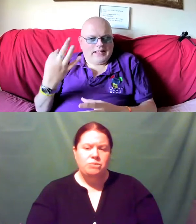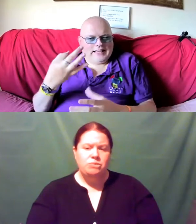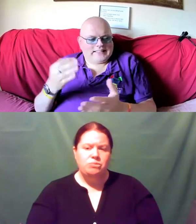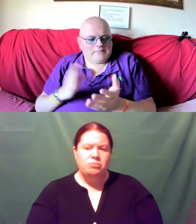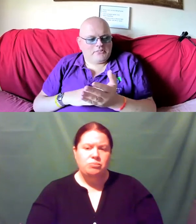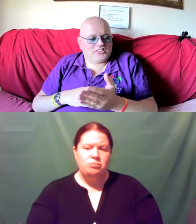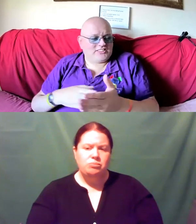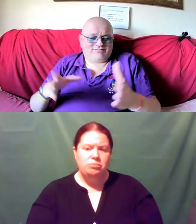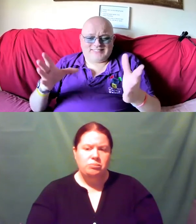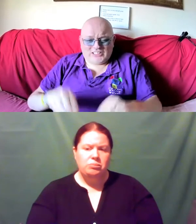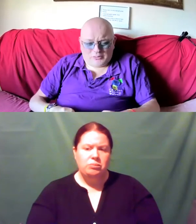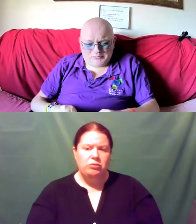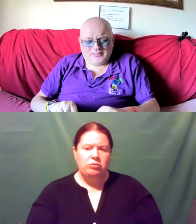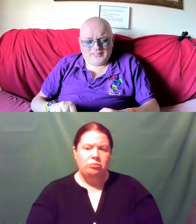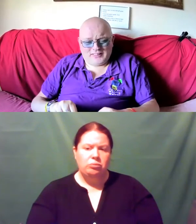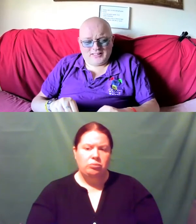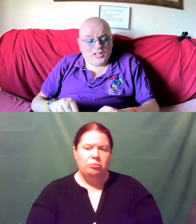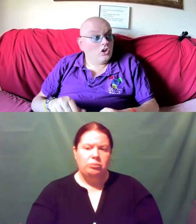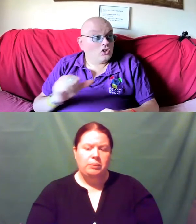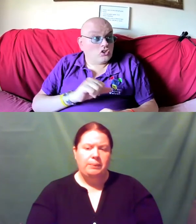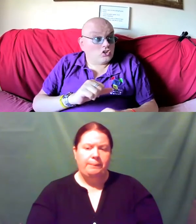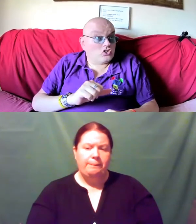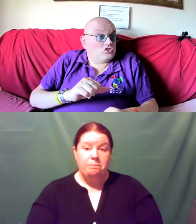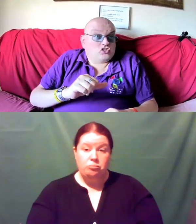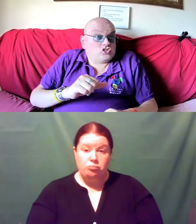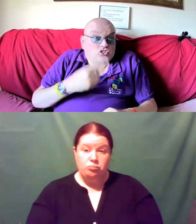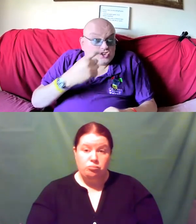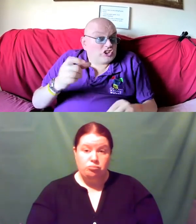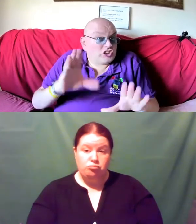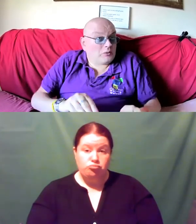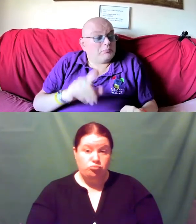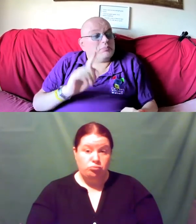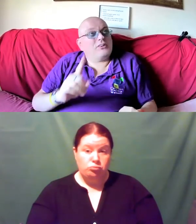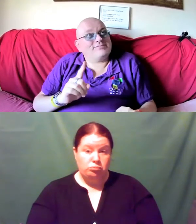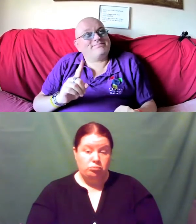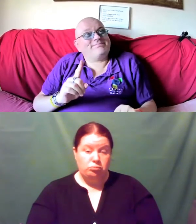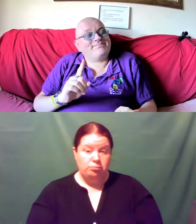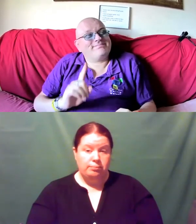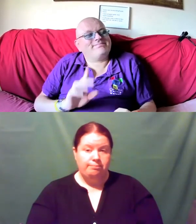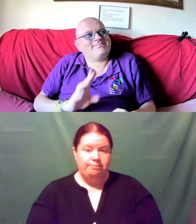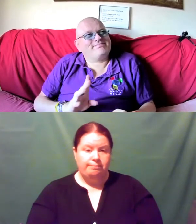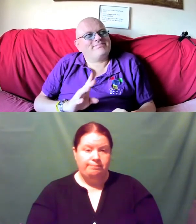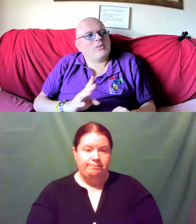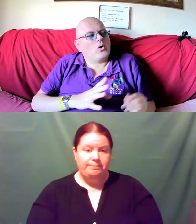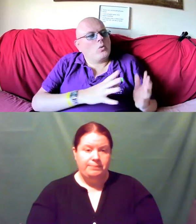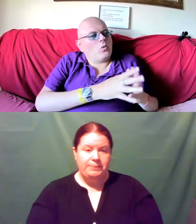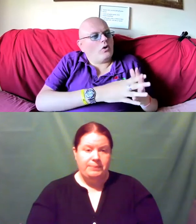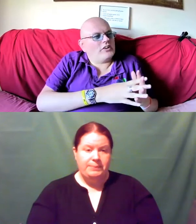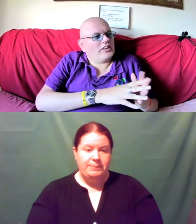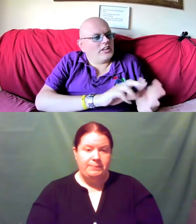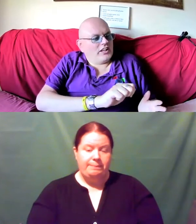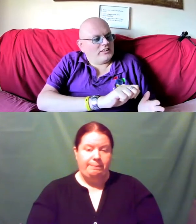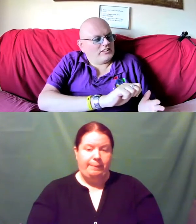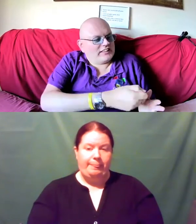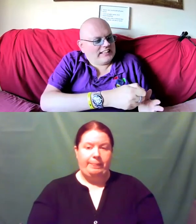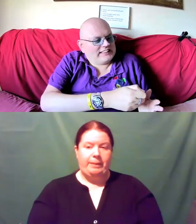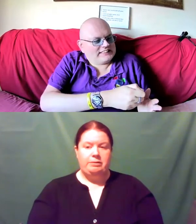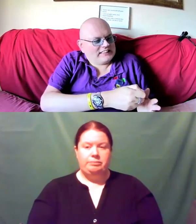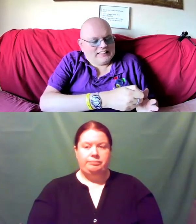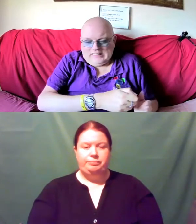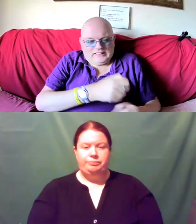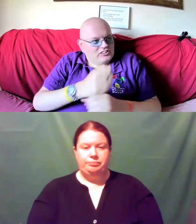we could have just stopped at that point. But that was another leap of faith. You know, Warren was given a set of keys by the rector of the church